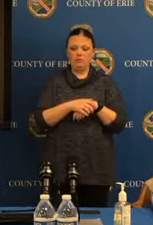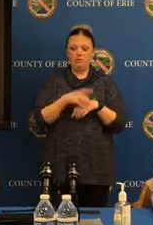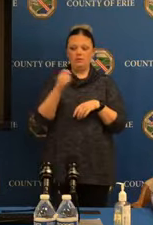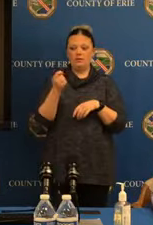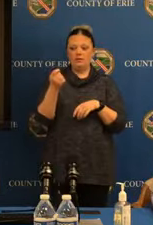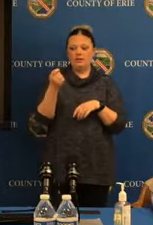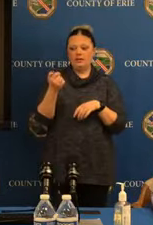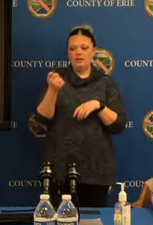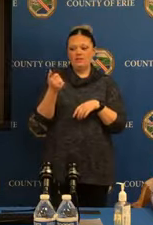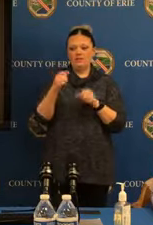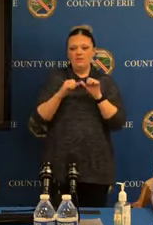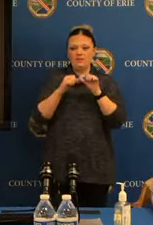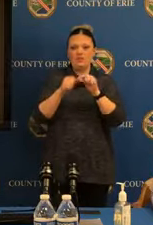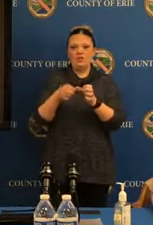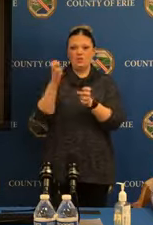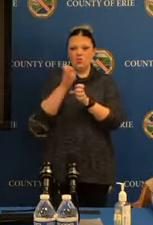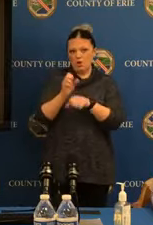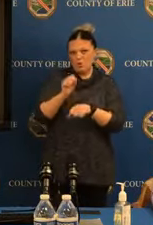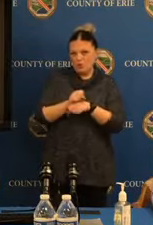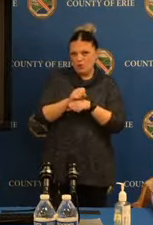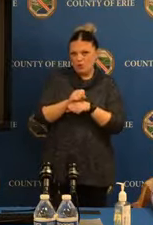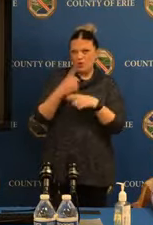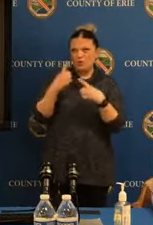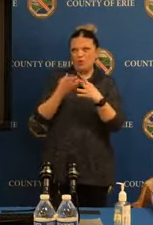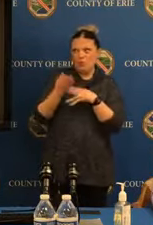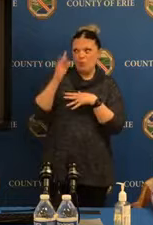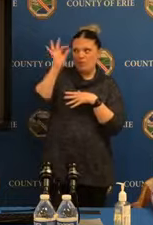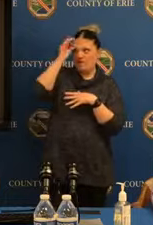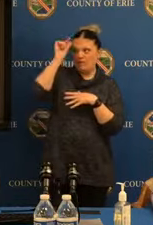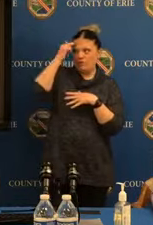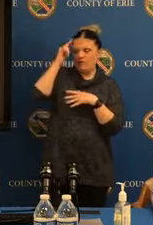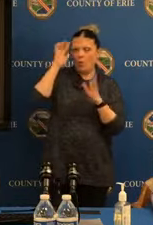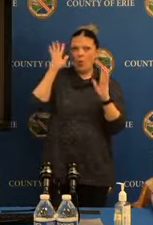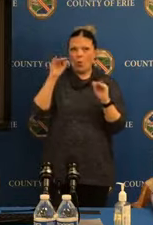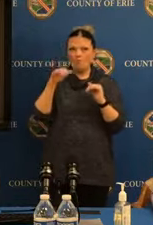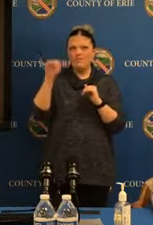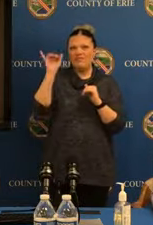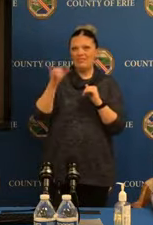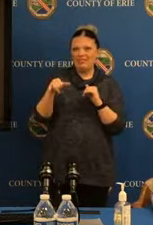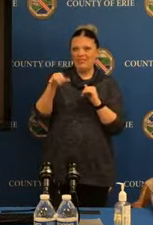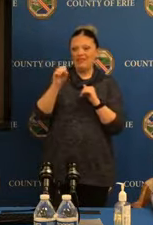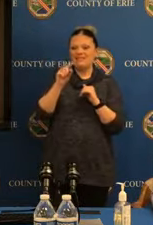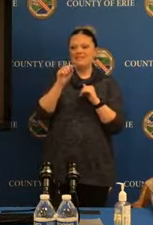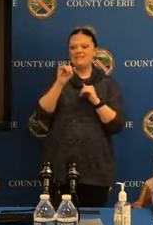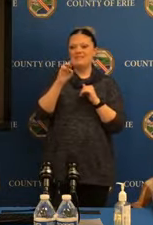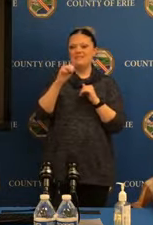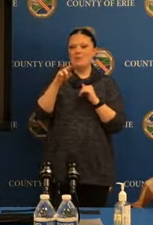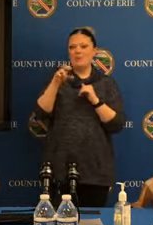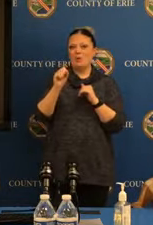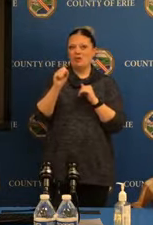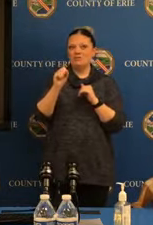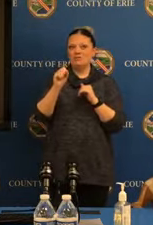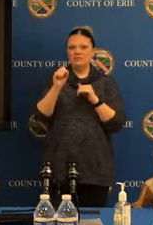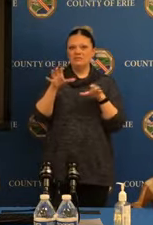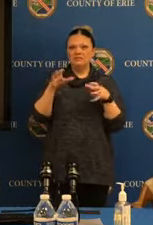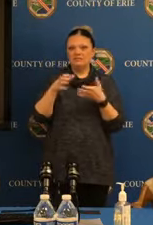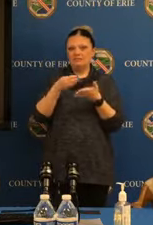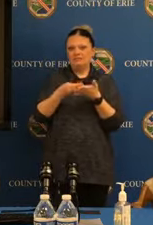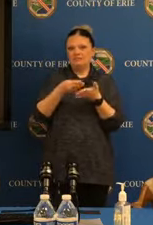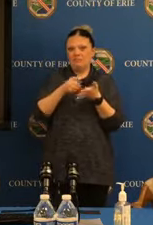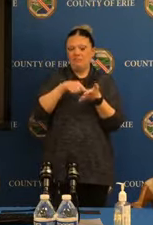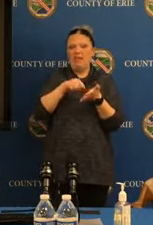bit of continued hard work on the part of the federal government, hopefully that stimulus package will be coming for people that have lost